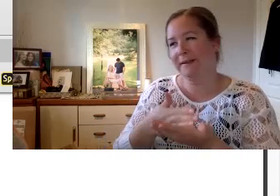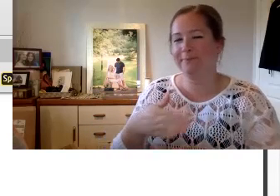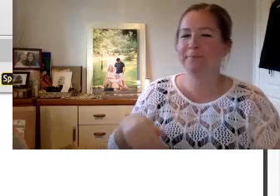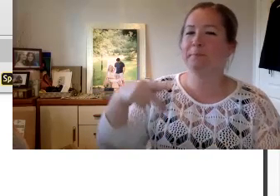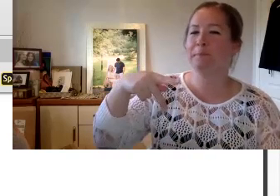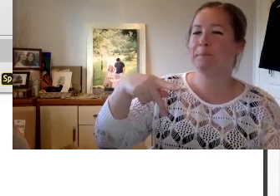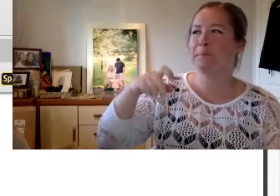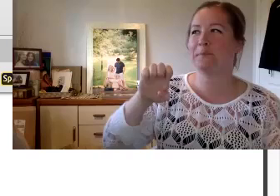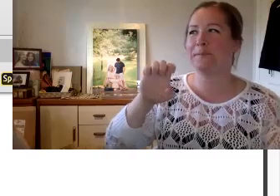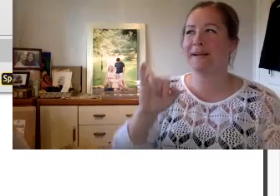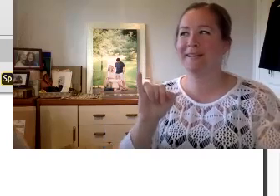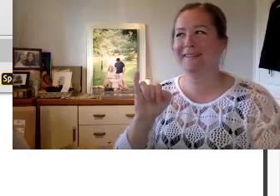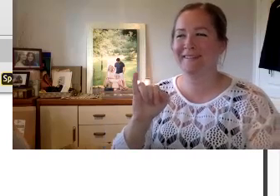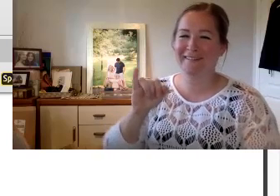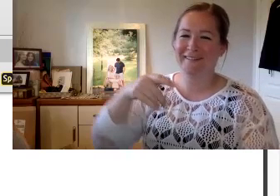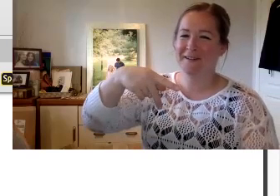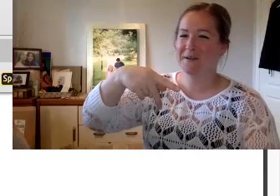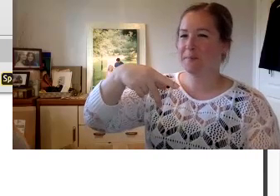PEI, not like a pie.